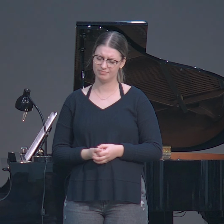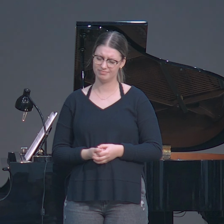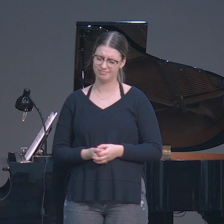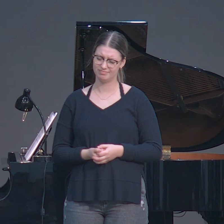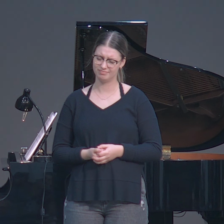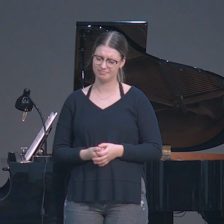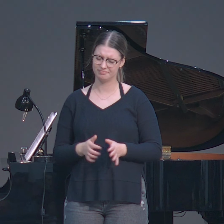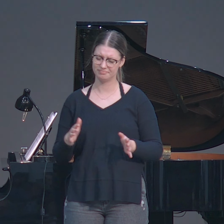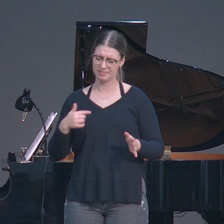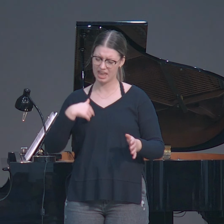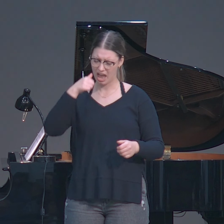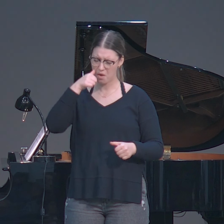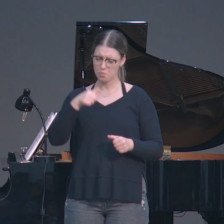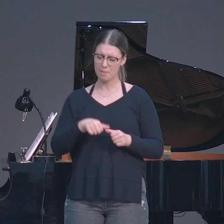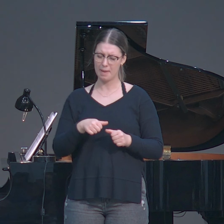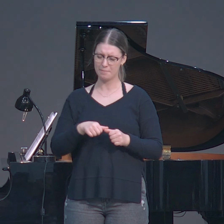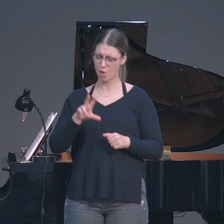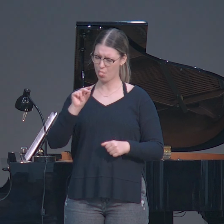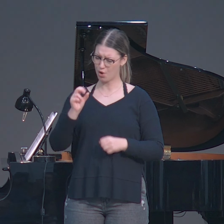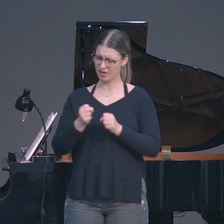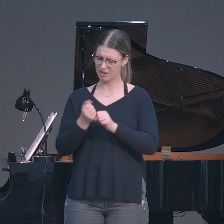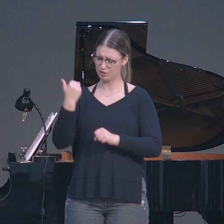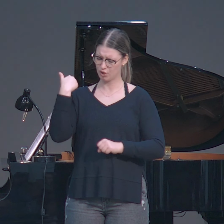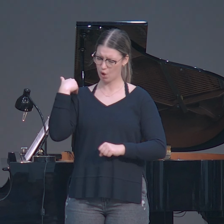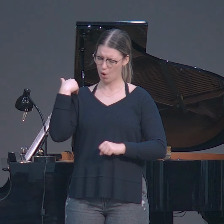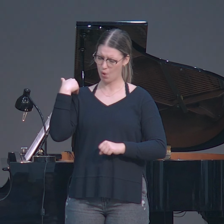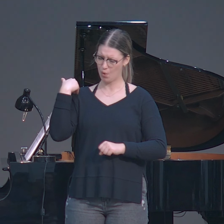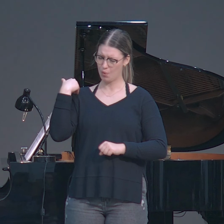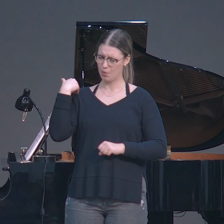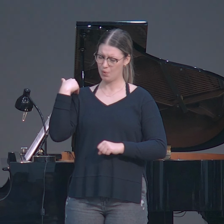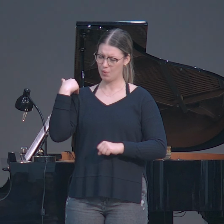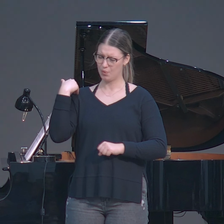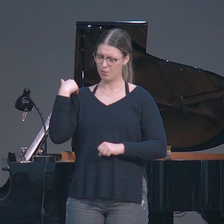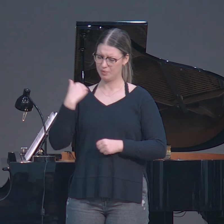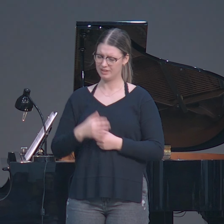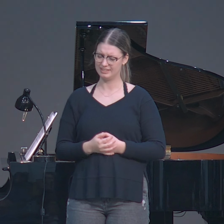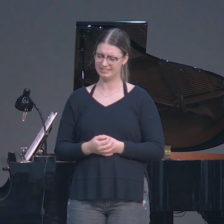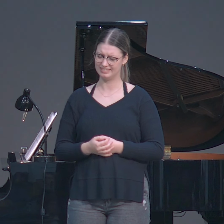Father, I remember 30 years ago sitting